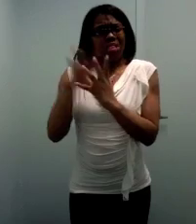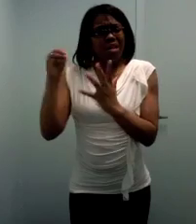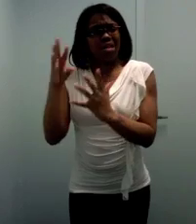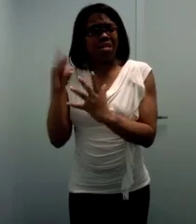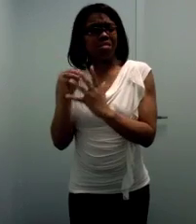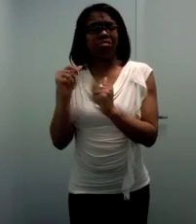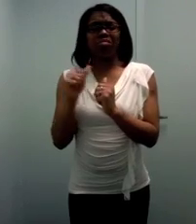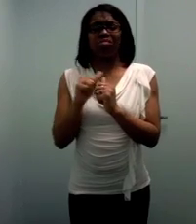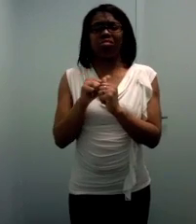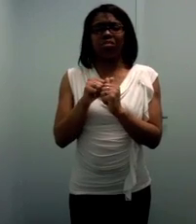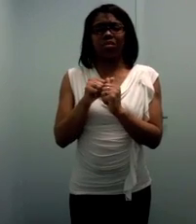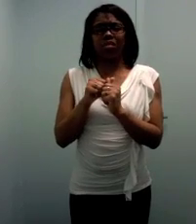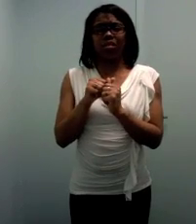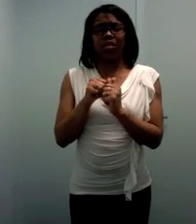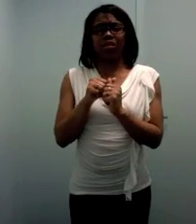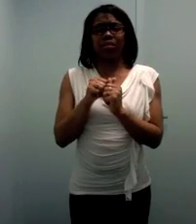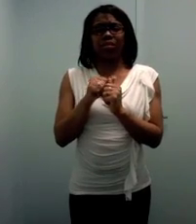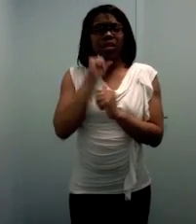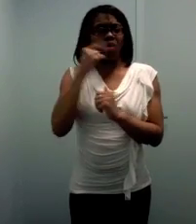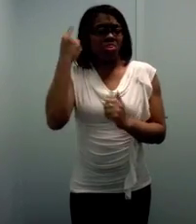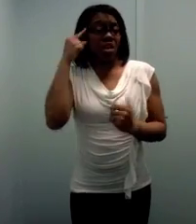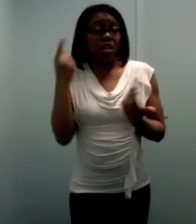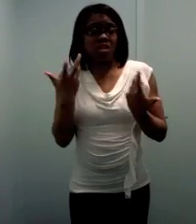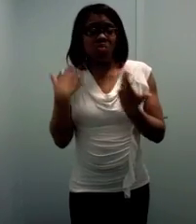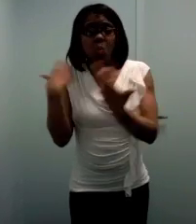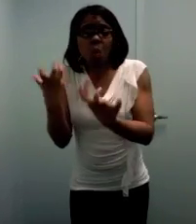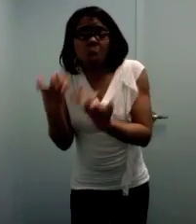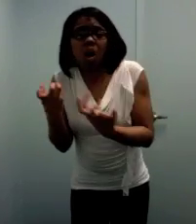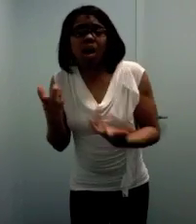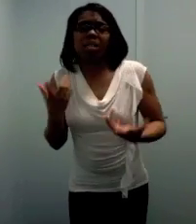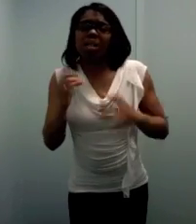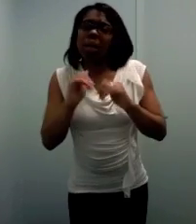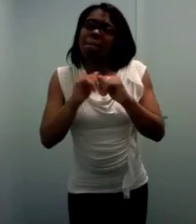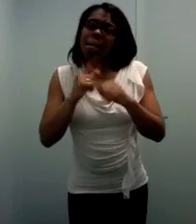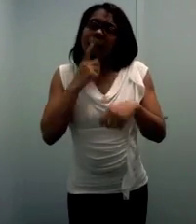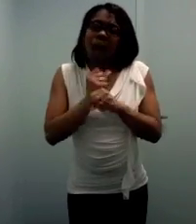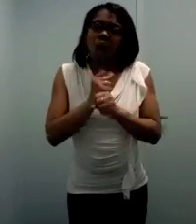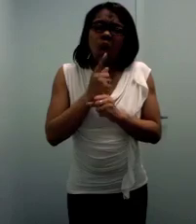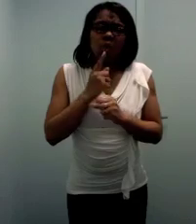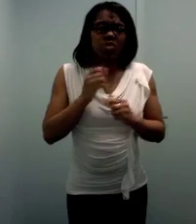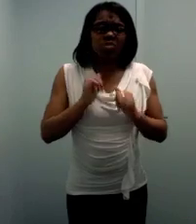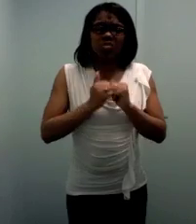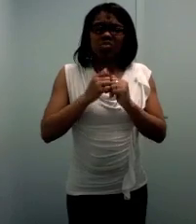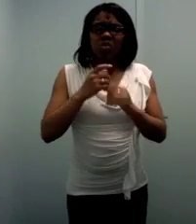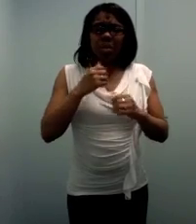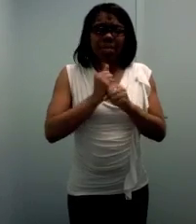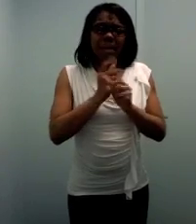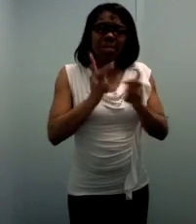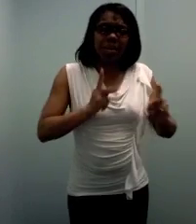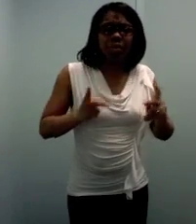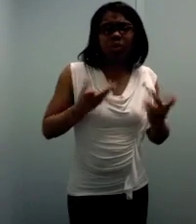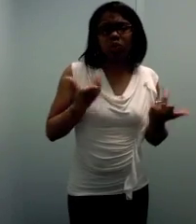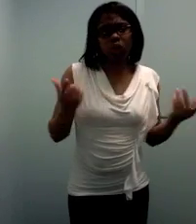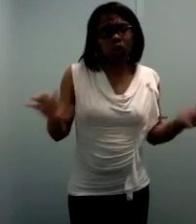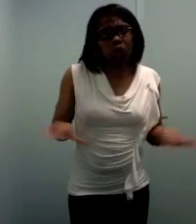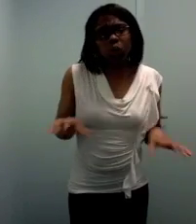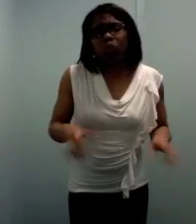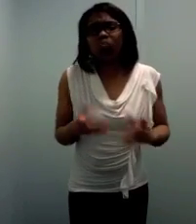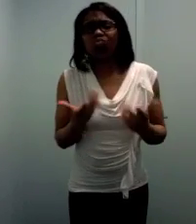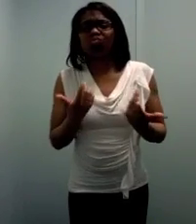warranted. So I have this distinction between what we're making people do and the subject that's sort of mainstream and the subject that, in a sense, people might follow